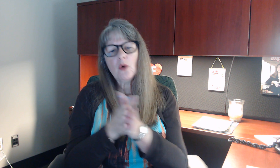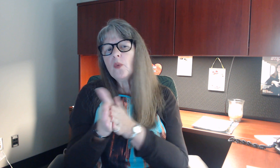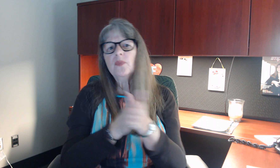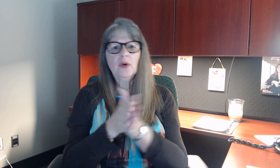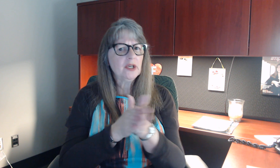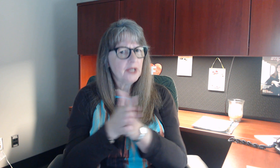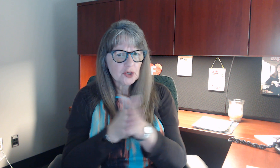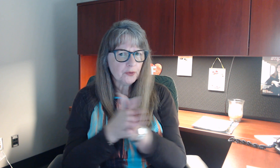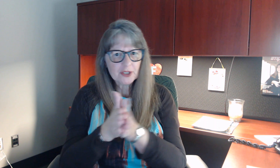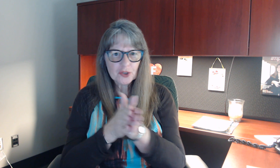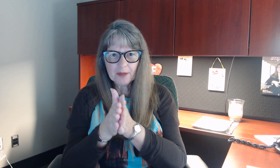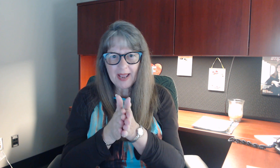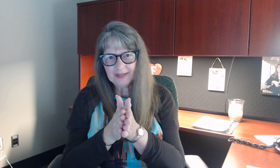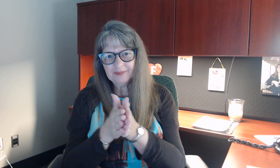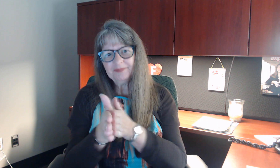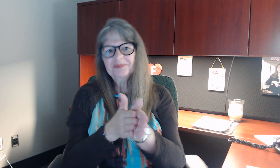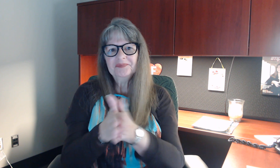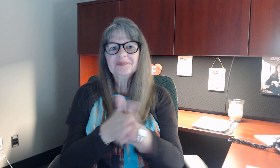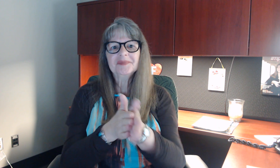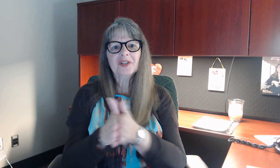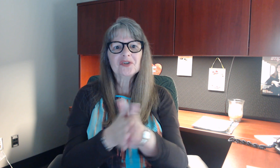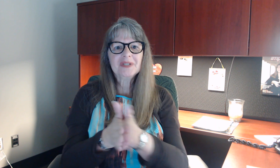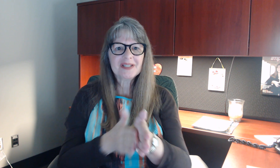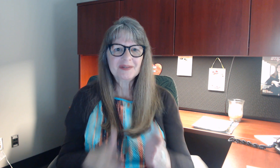they're an industrious young man. Industrious.